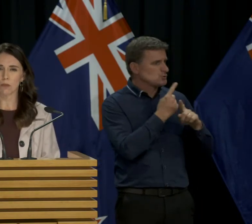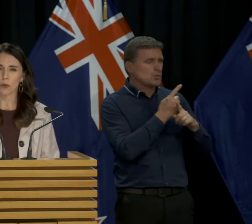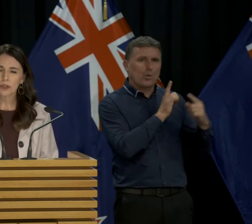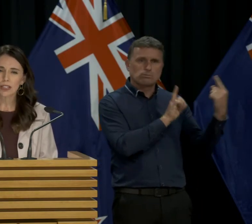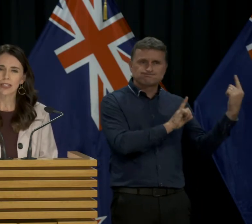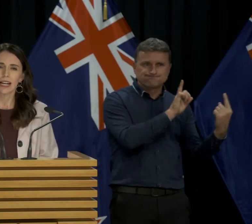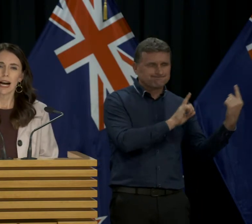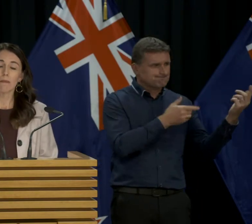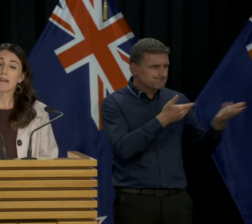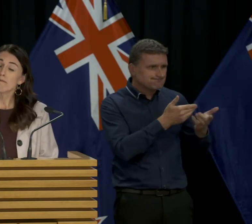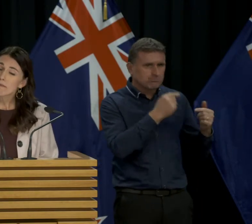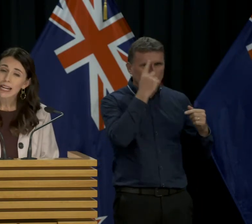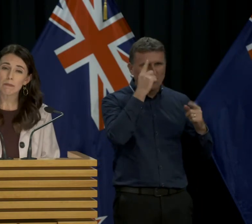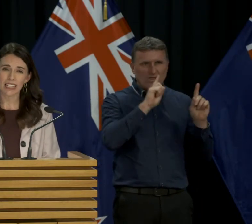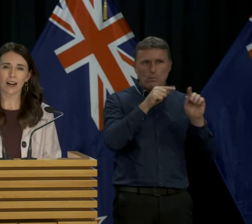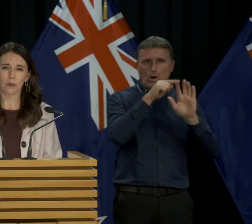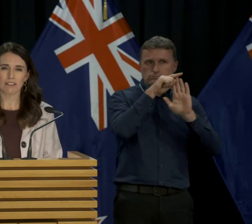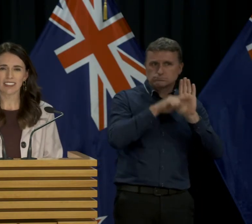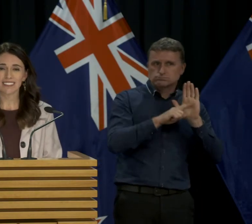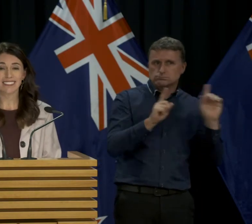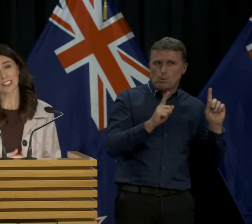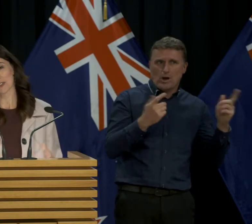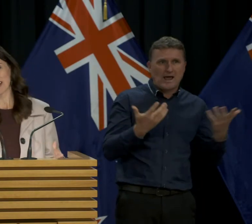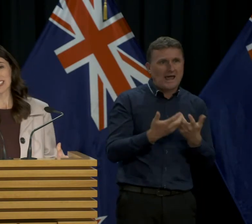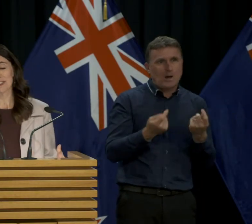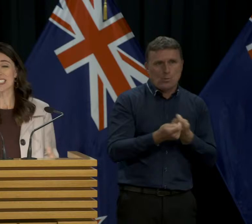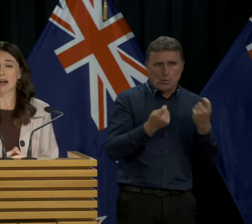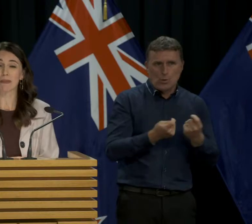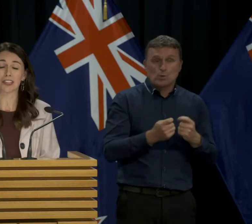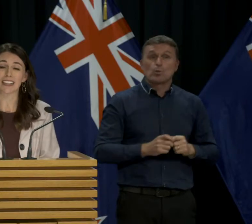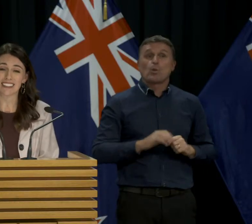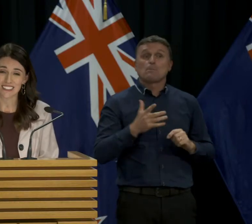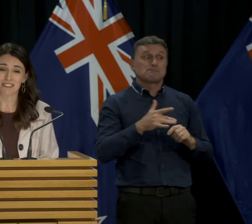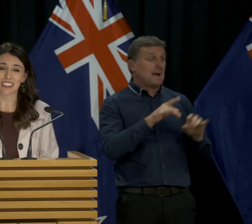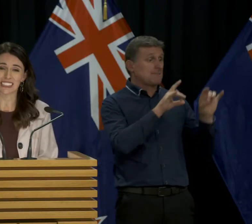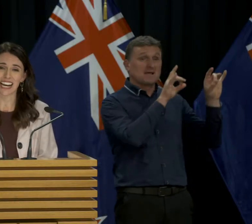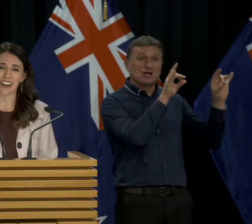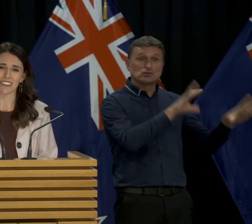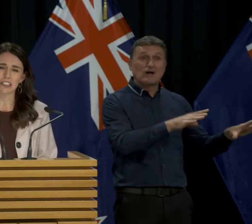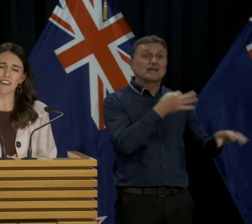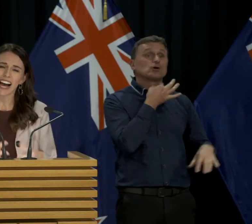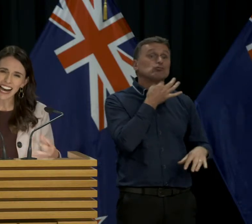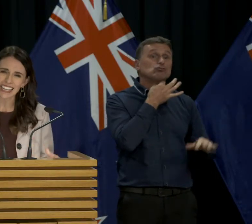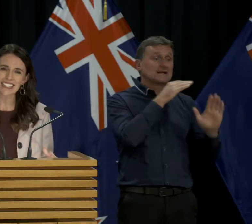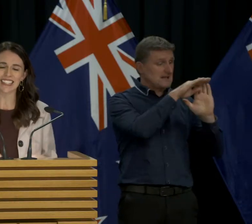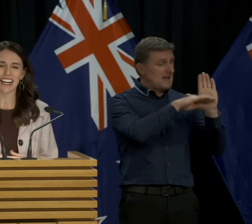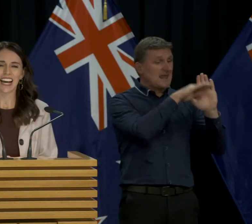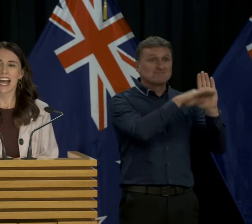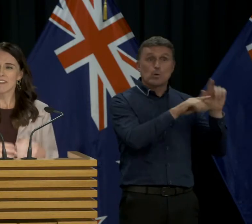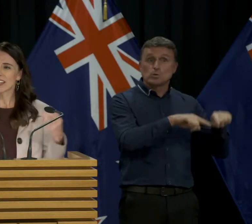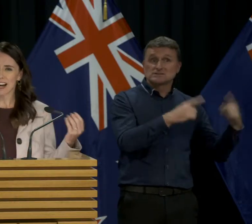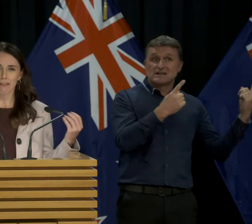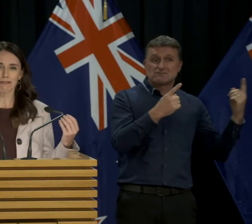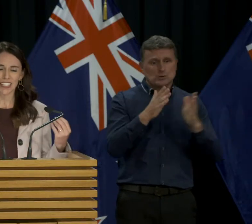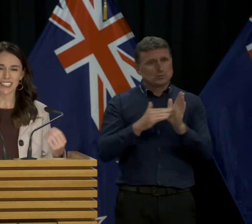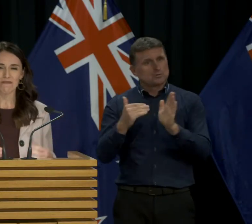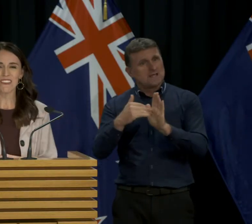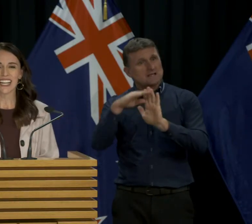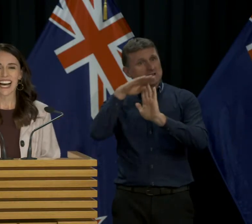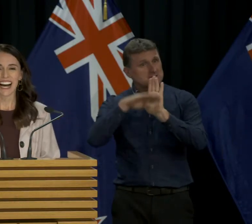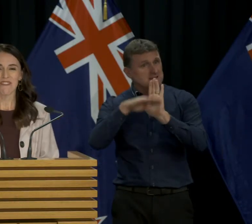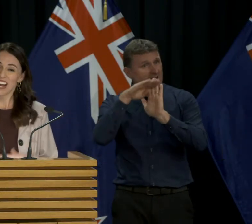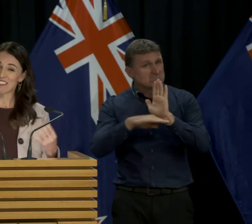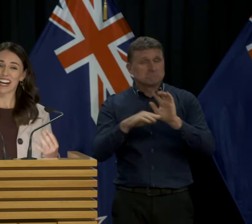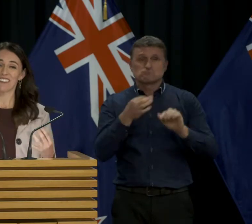arrangements may work. It may be, however, that Australia's risk appetite is different to ours. For us, having our